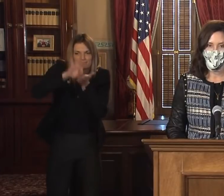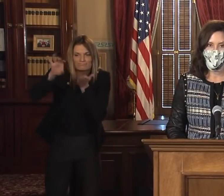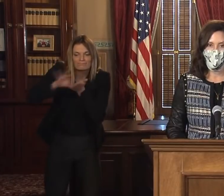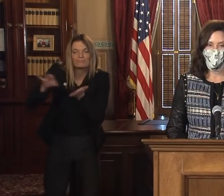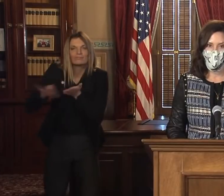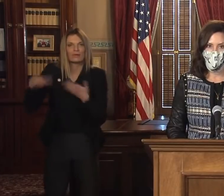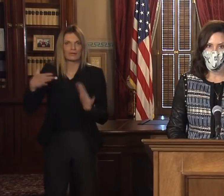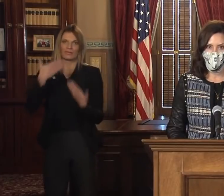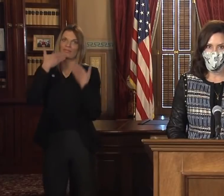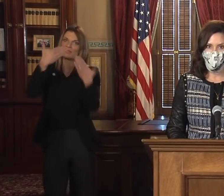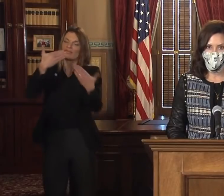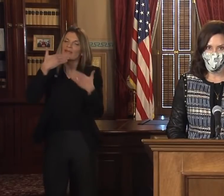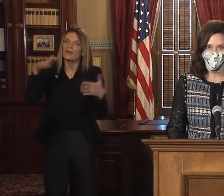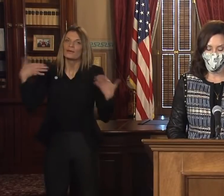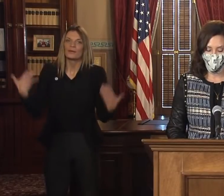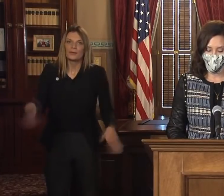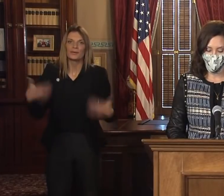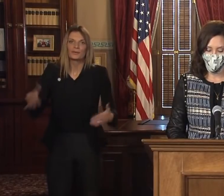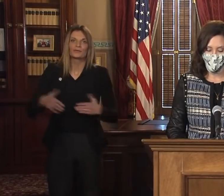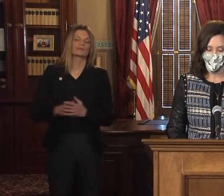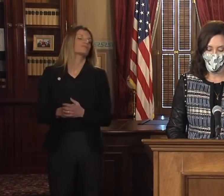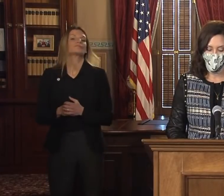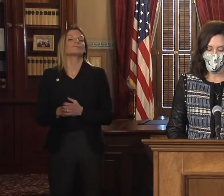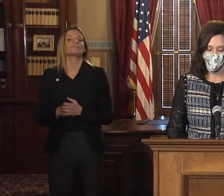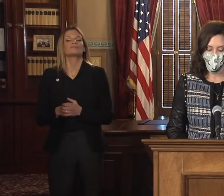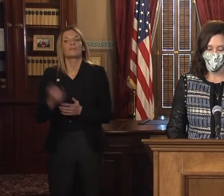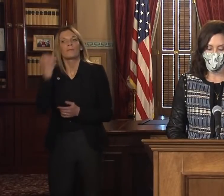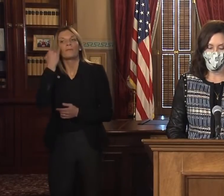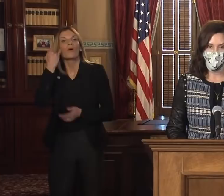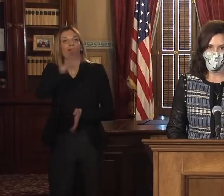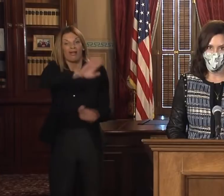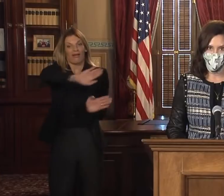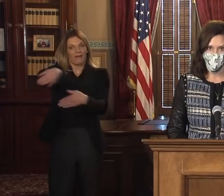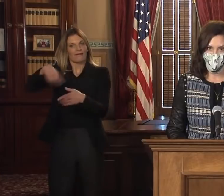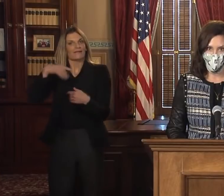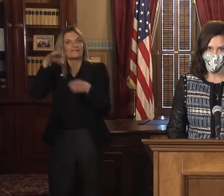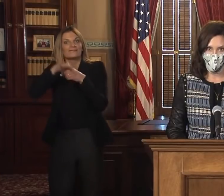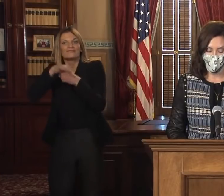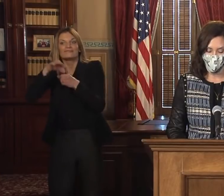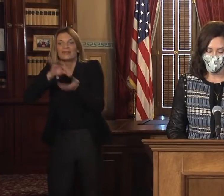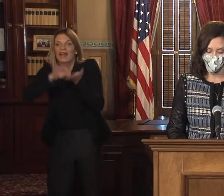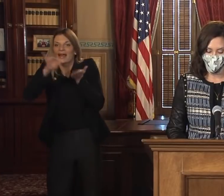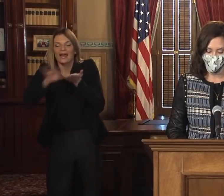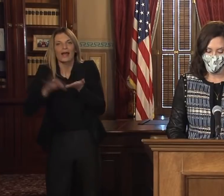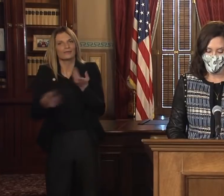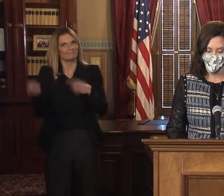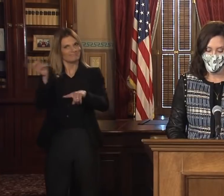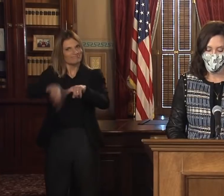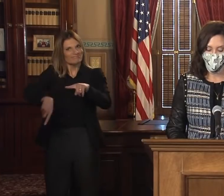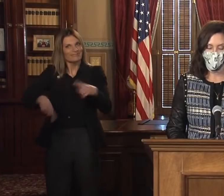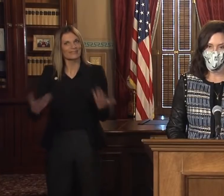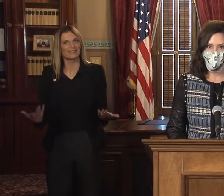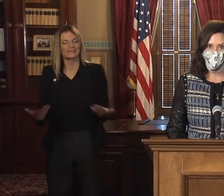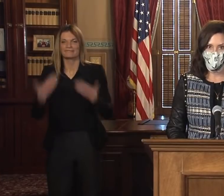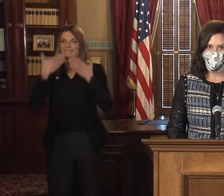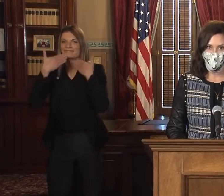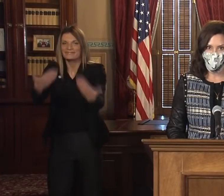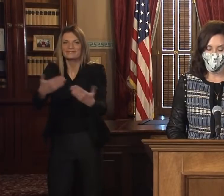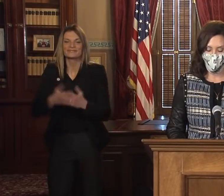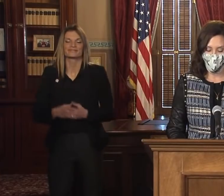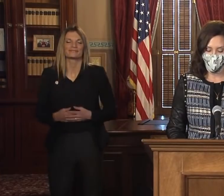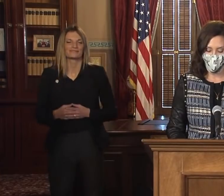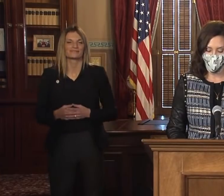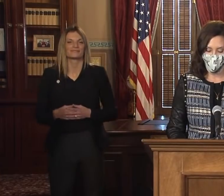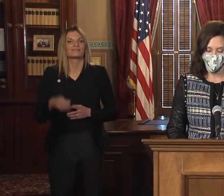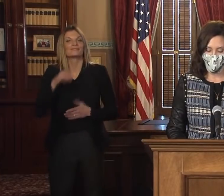work, and we could not have had a successful count without their dedication to the democratic process. Democracy is a